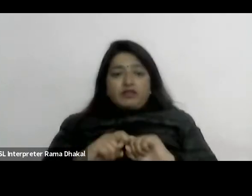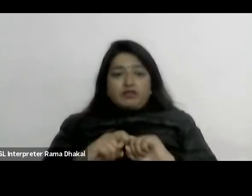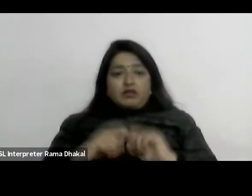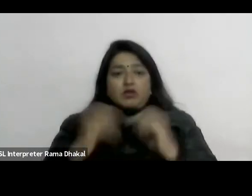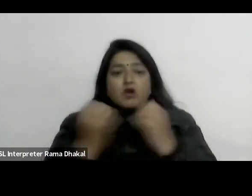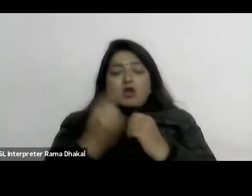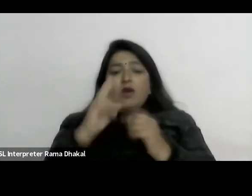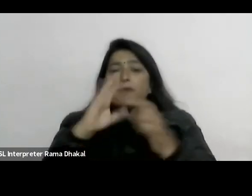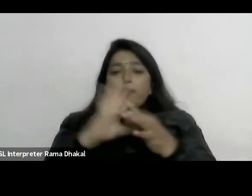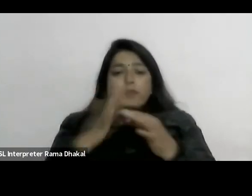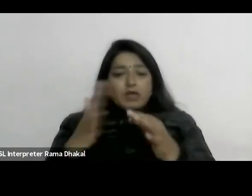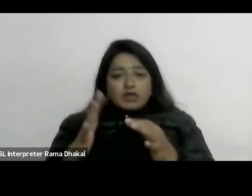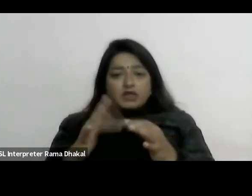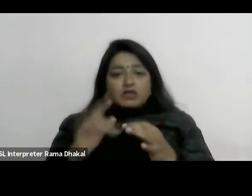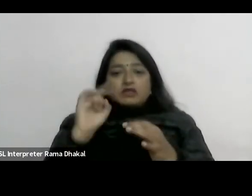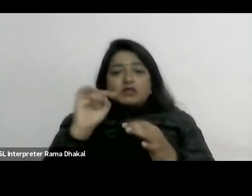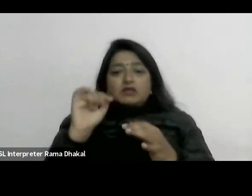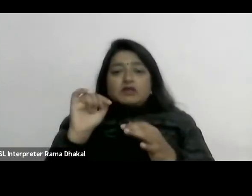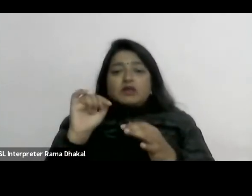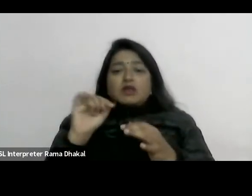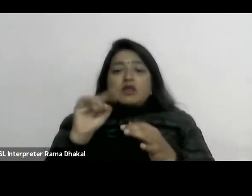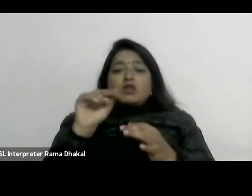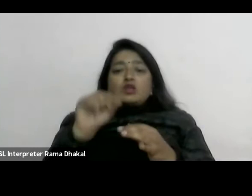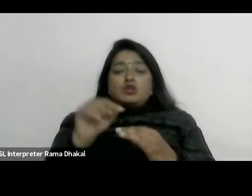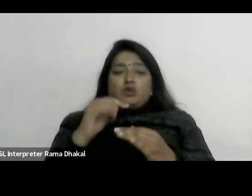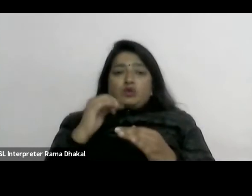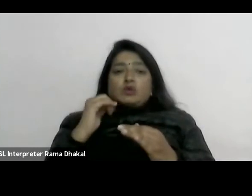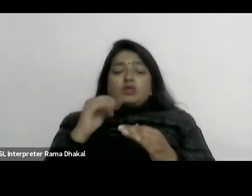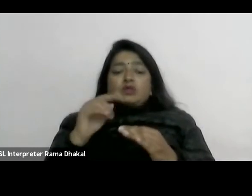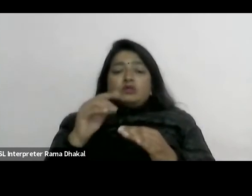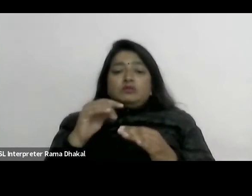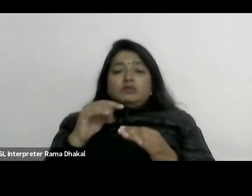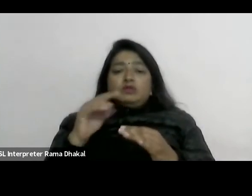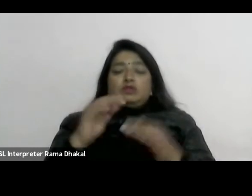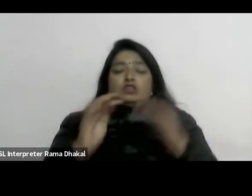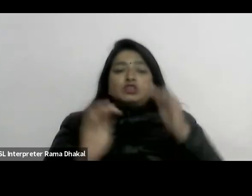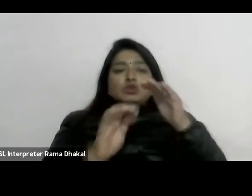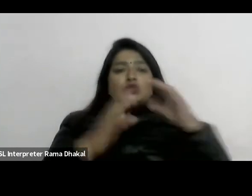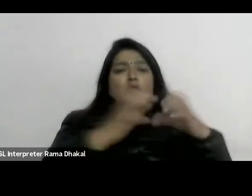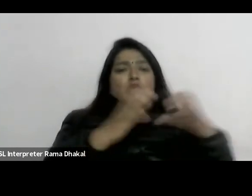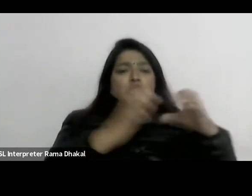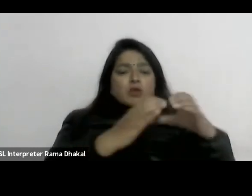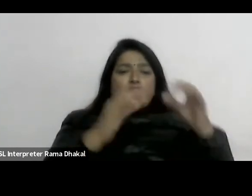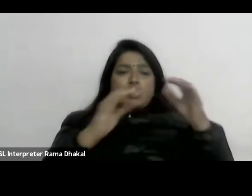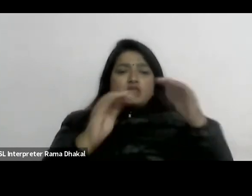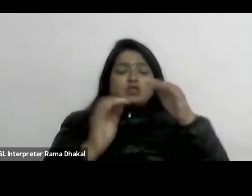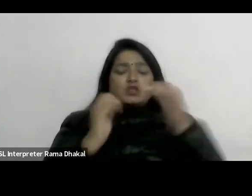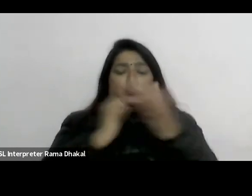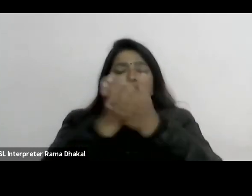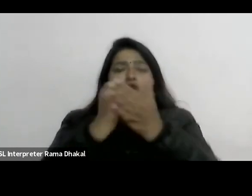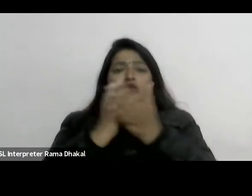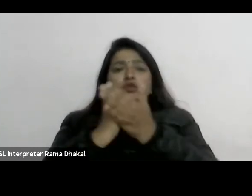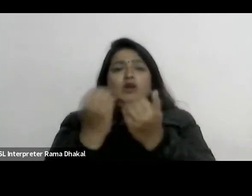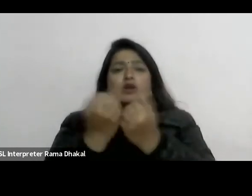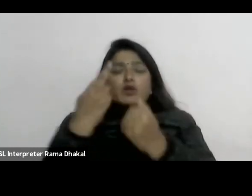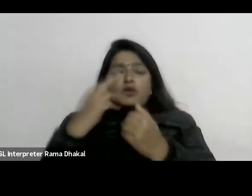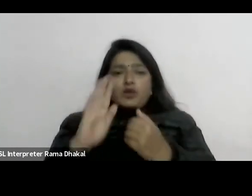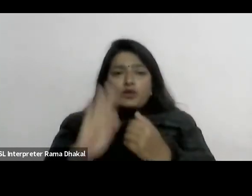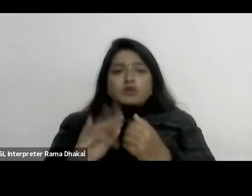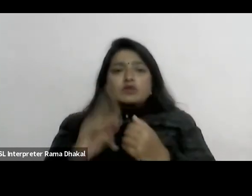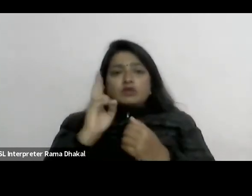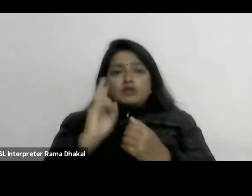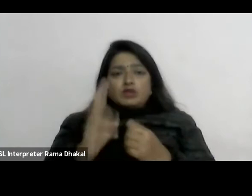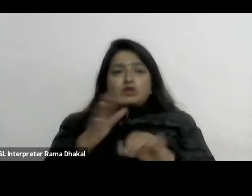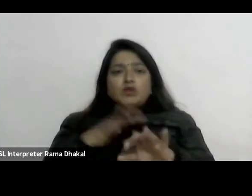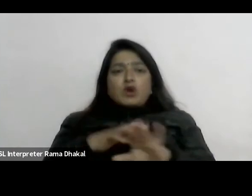As an organization that has supported the committee's work for all these years, we are concerned about the process that led to the